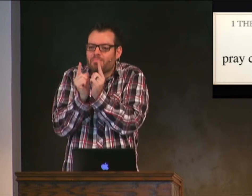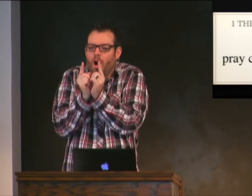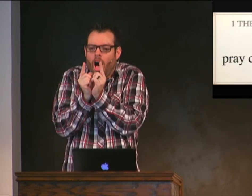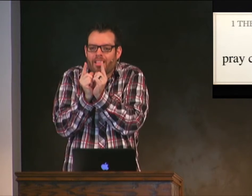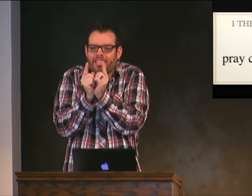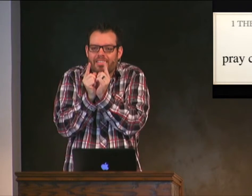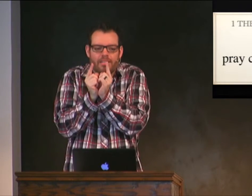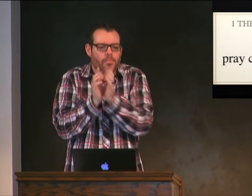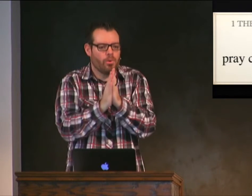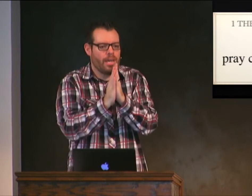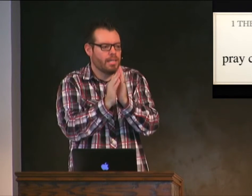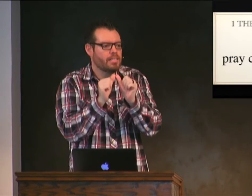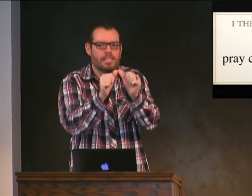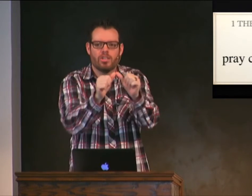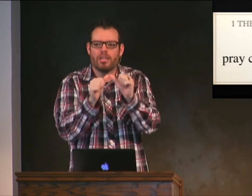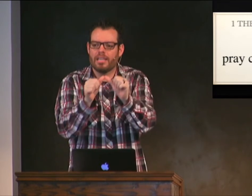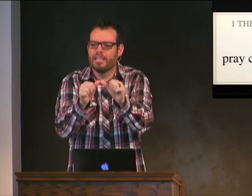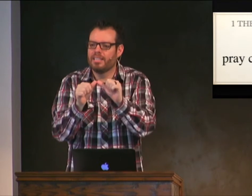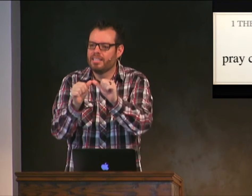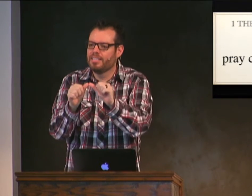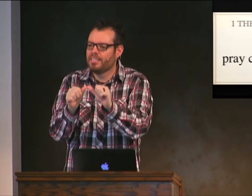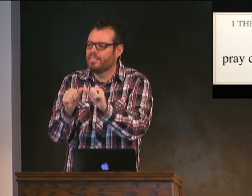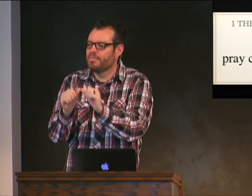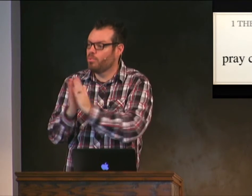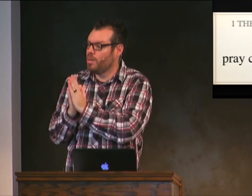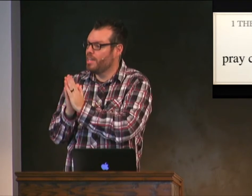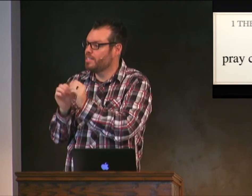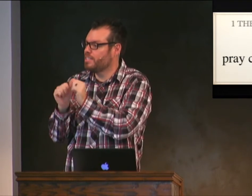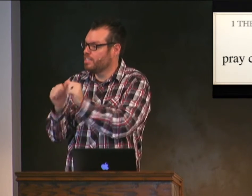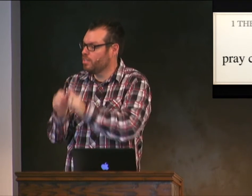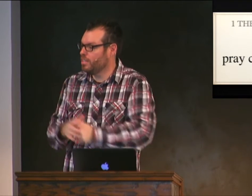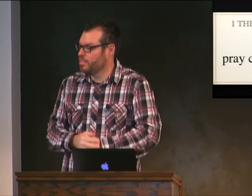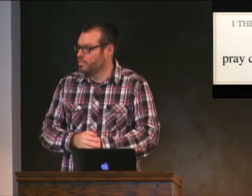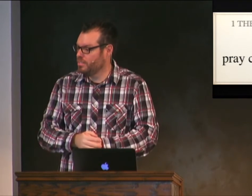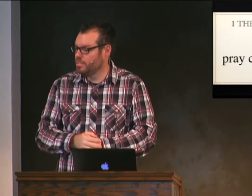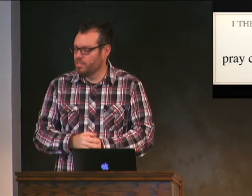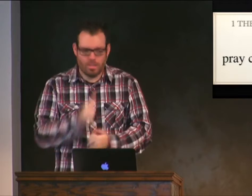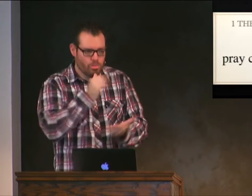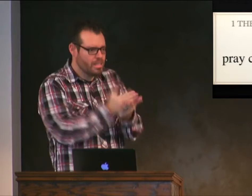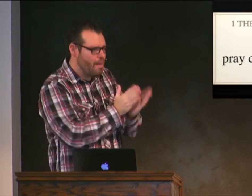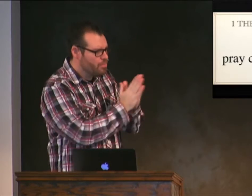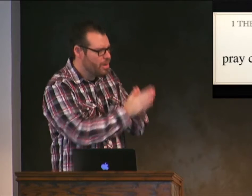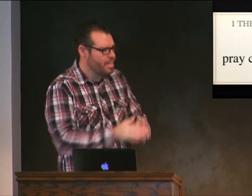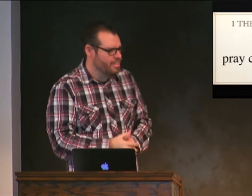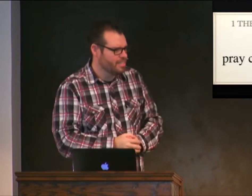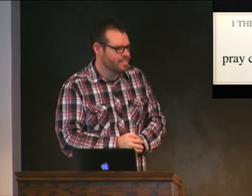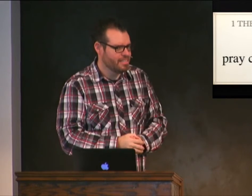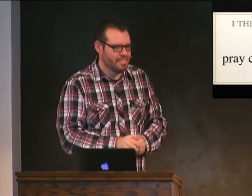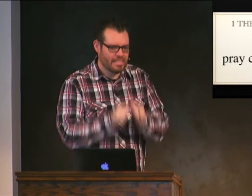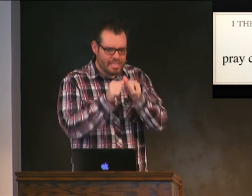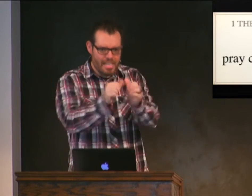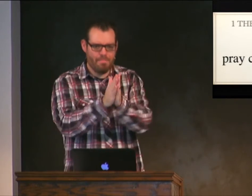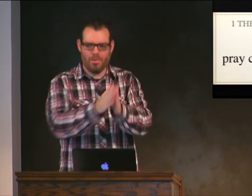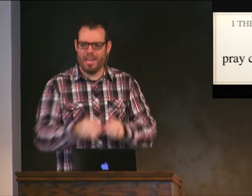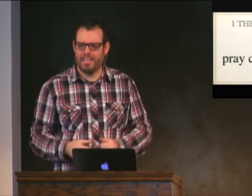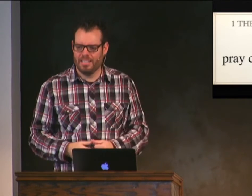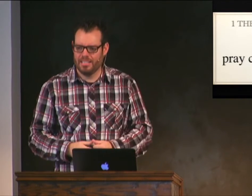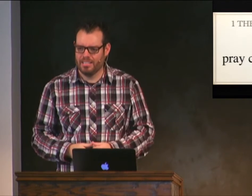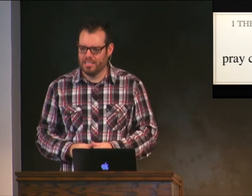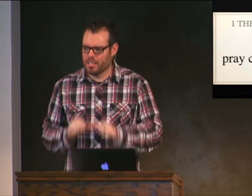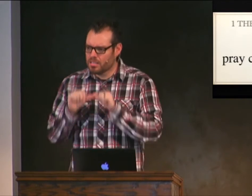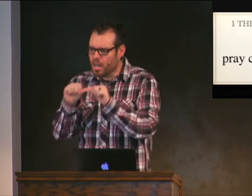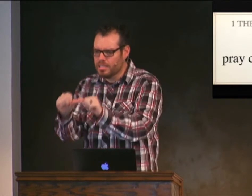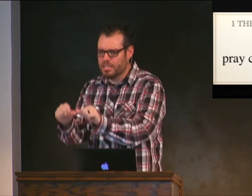Simple and small. Pray continually. Pray continually. Don't stop praying. Keep